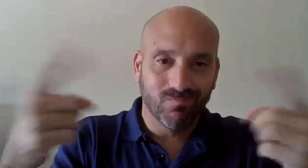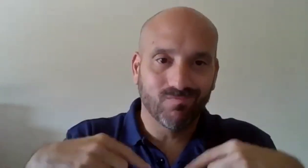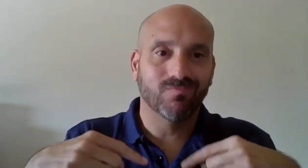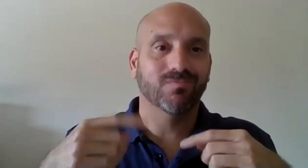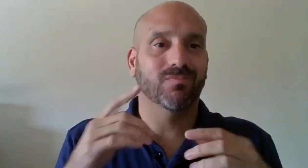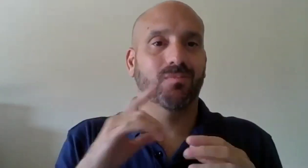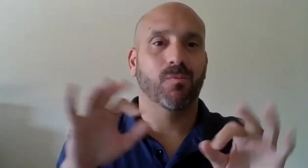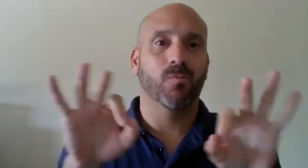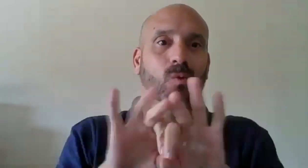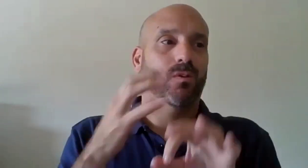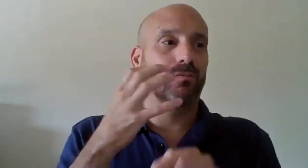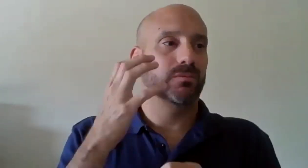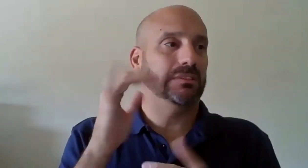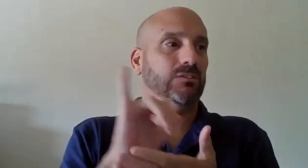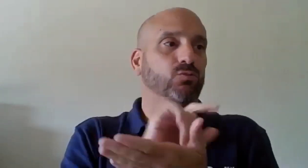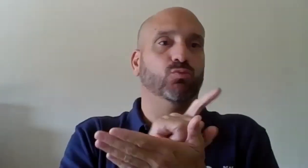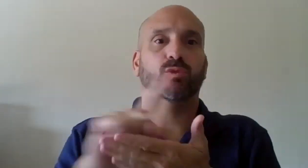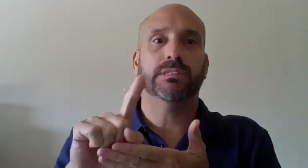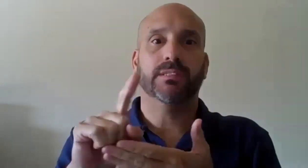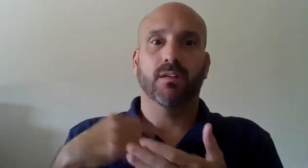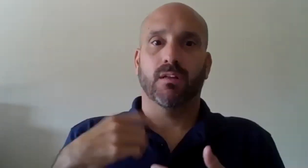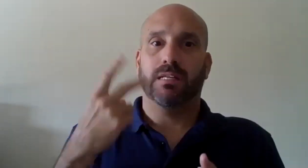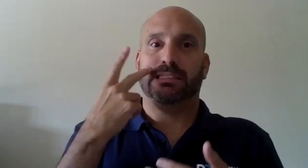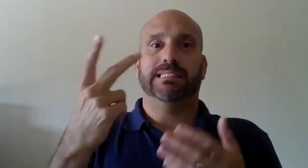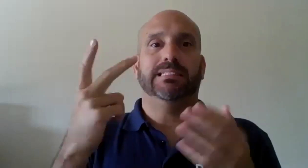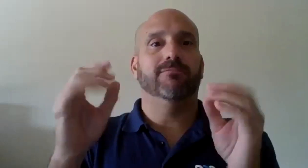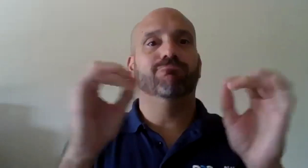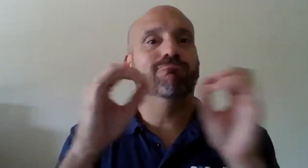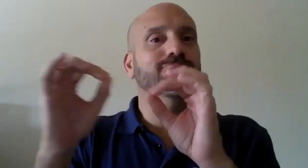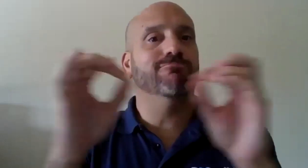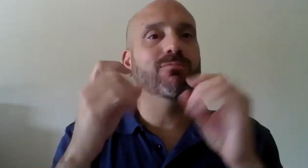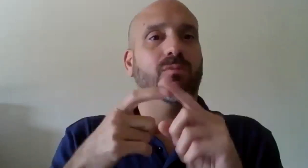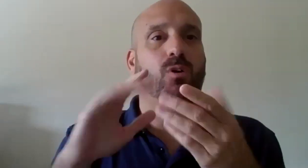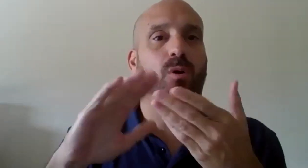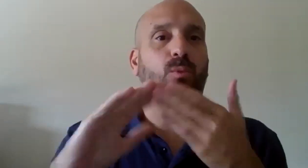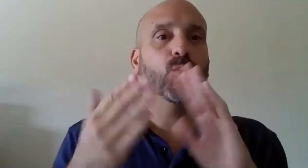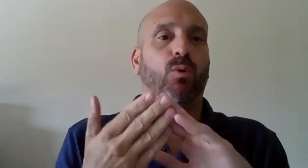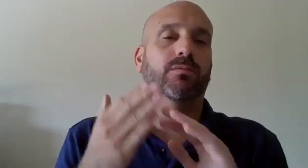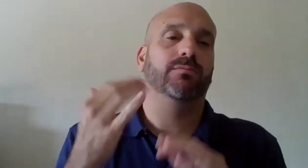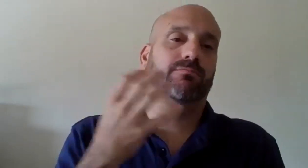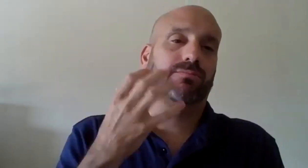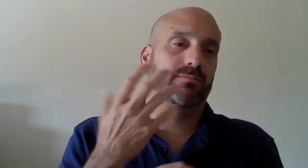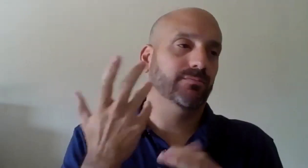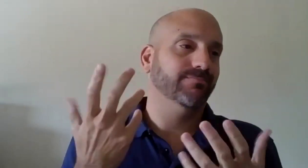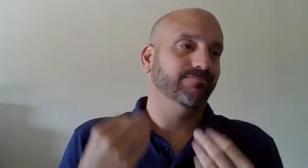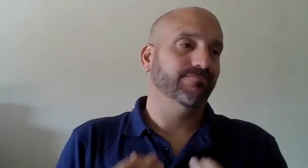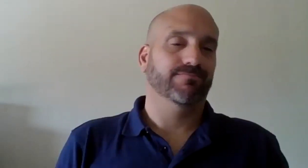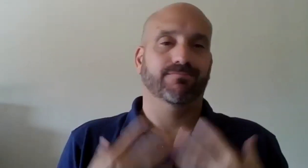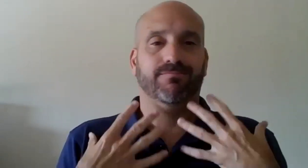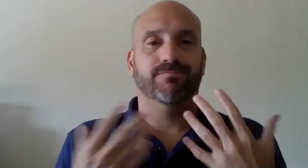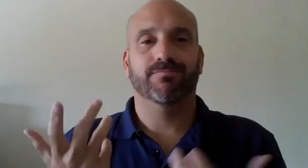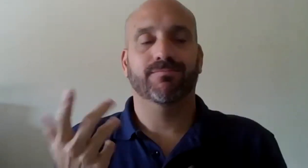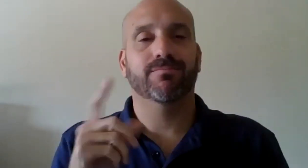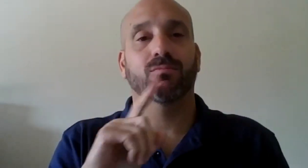I thank you all for coming this week. Oh my gosh, it's been a great discussion in our community. It's